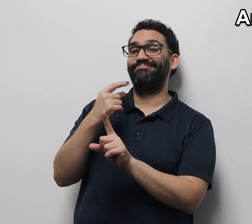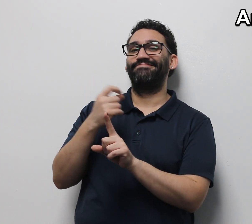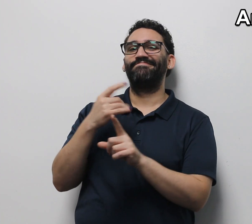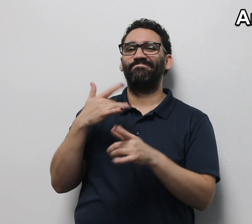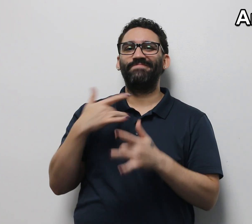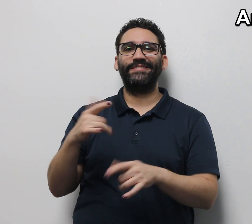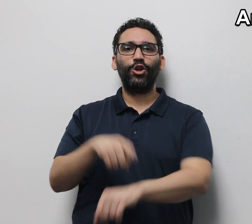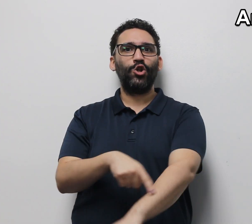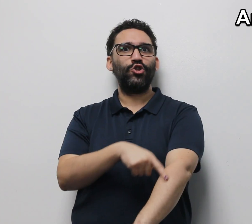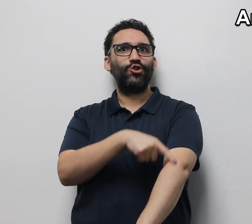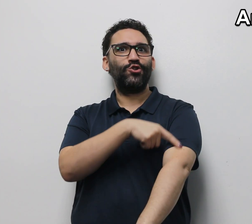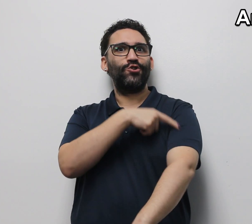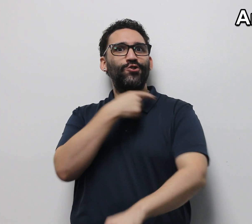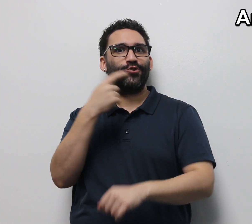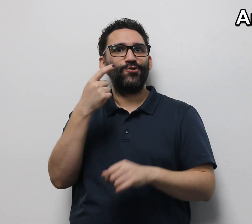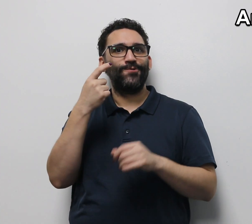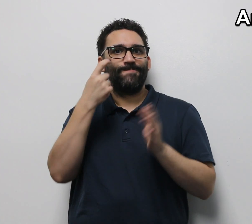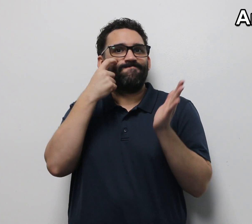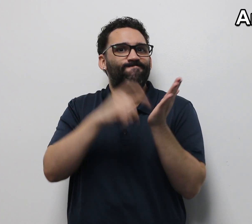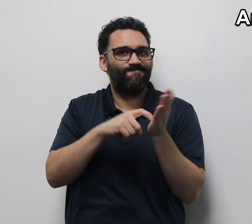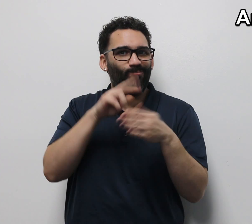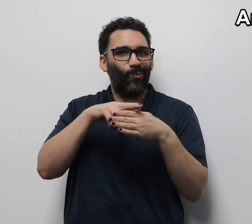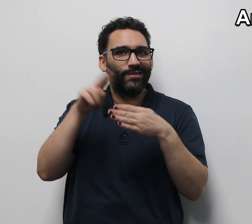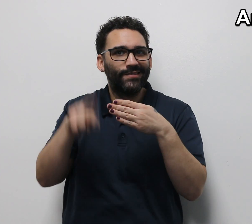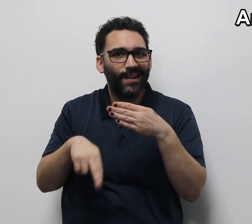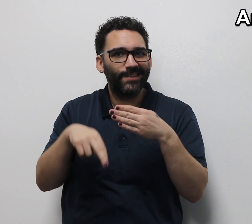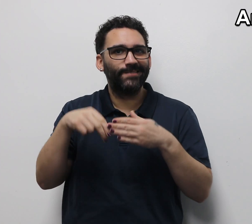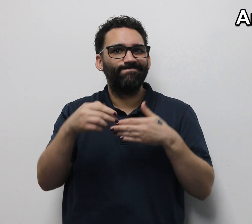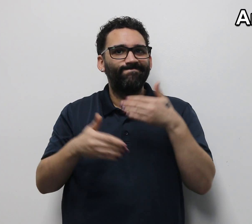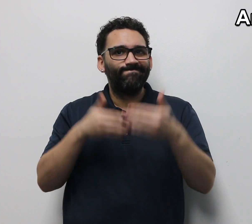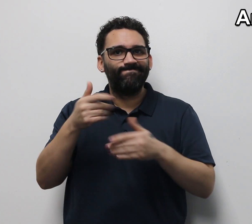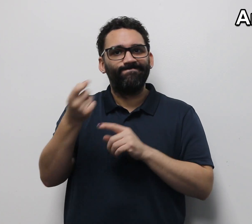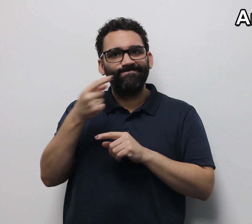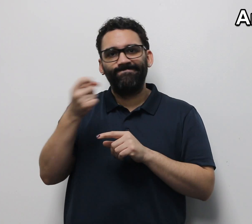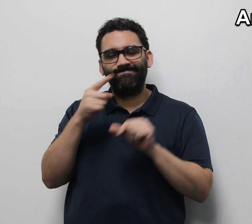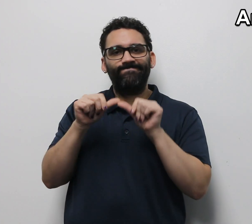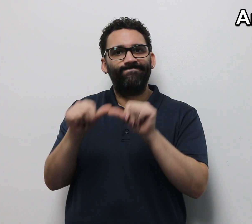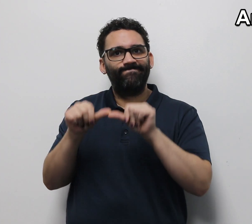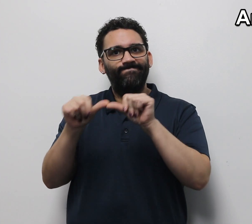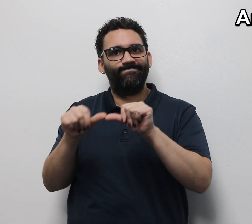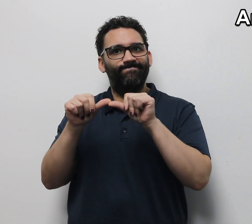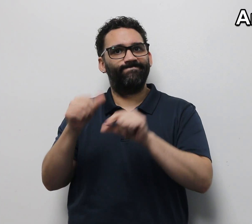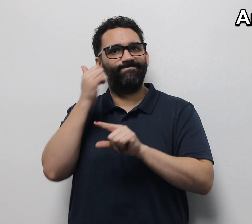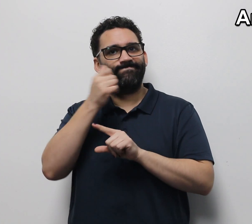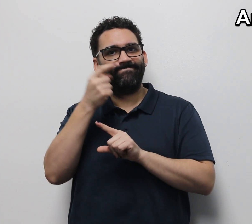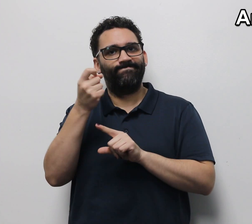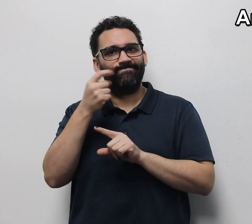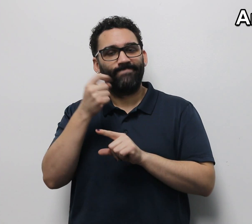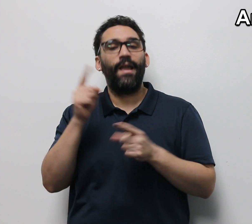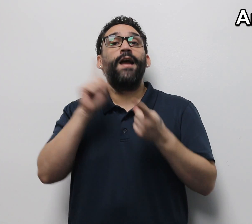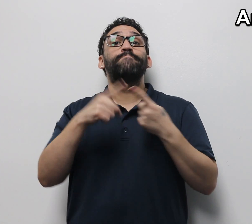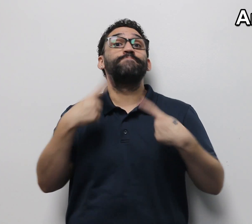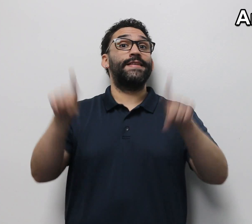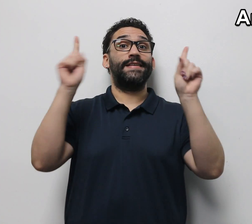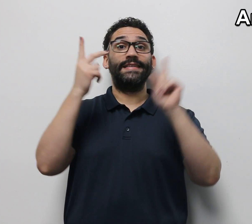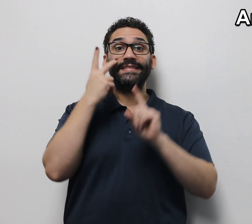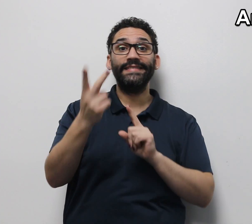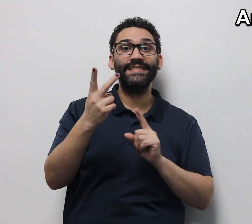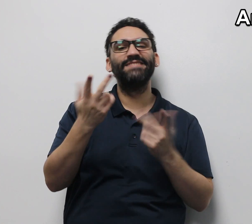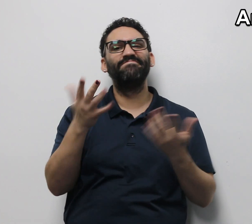However, antidepressants do take a while to see results. You can be taking this medication for several weeks, maybe